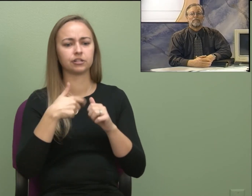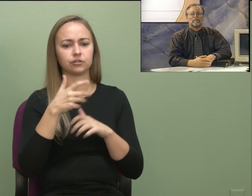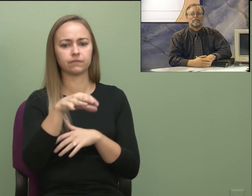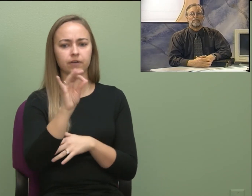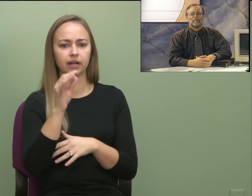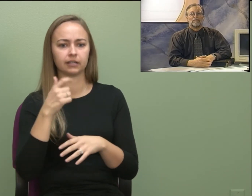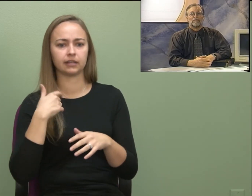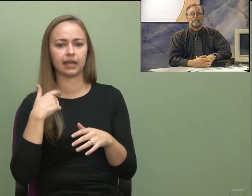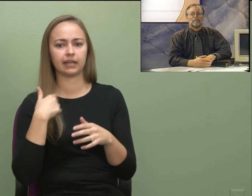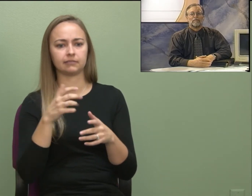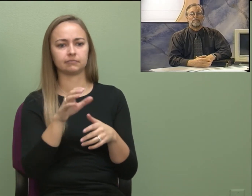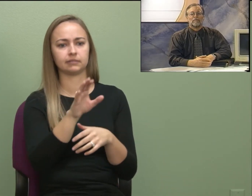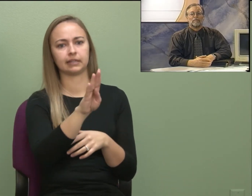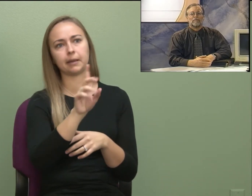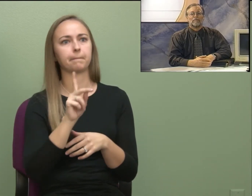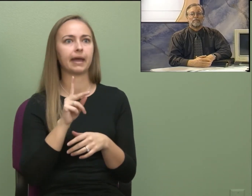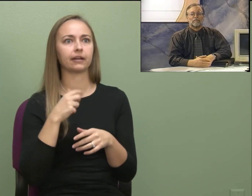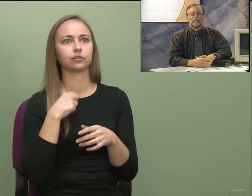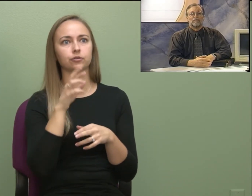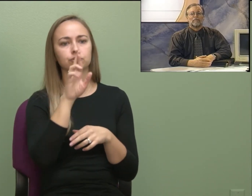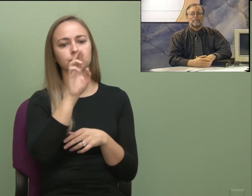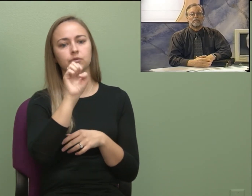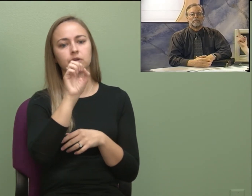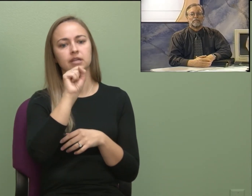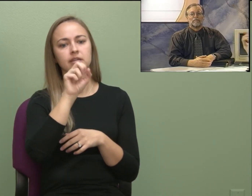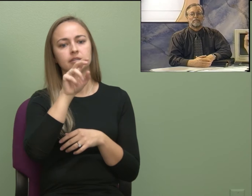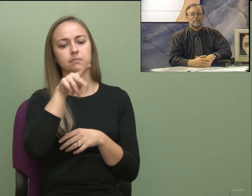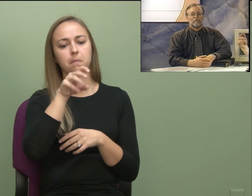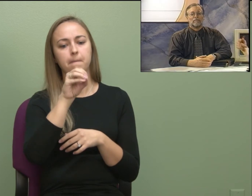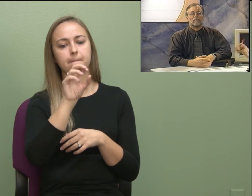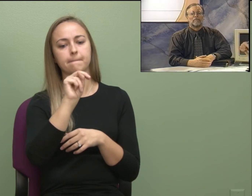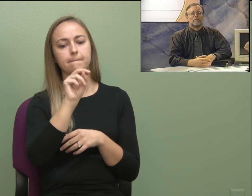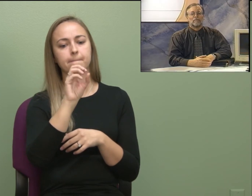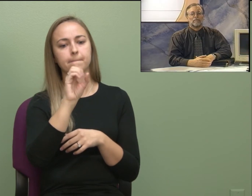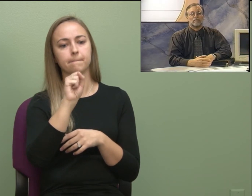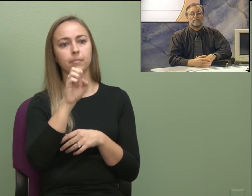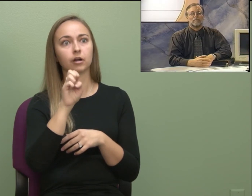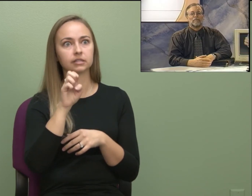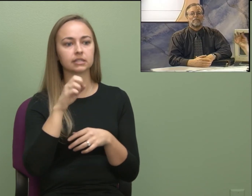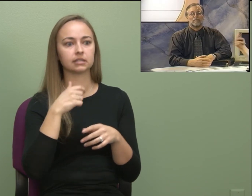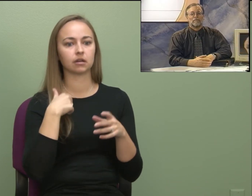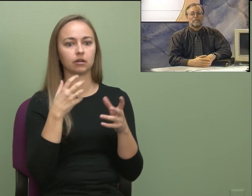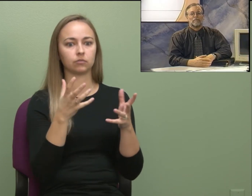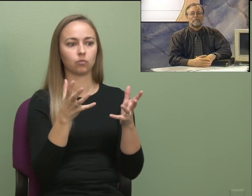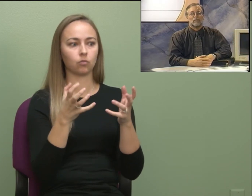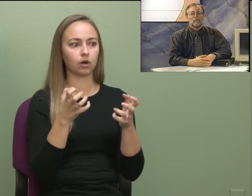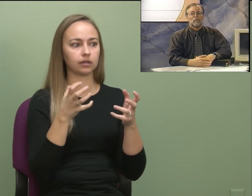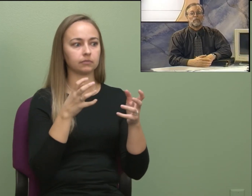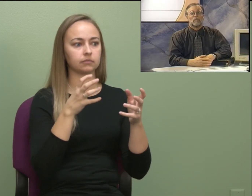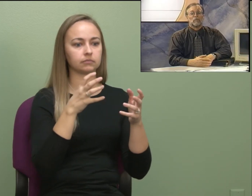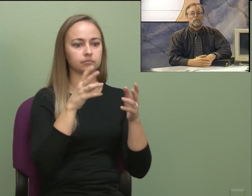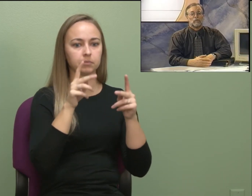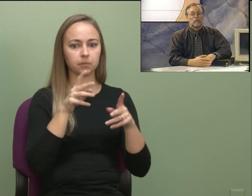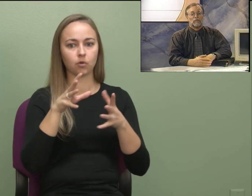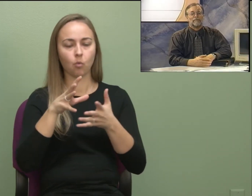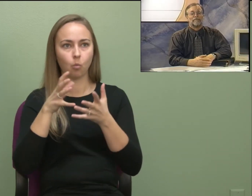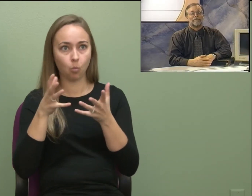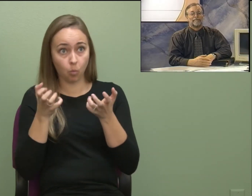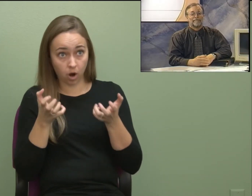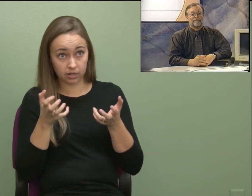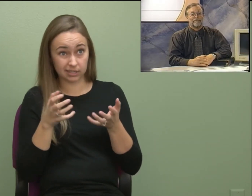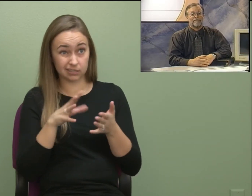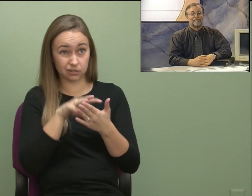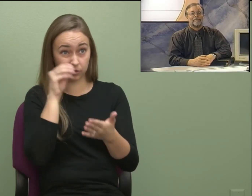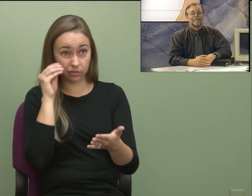I heard that you got back over 150 responses, and I want me to tell you how you were tell me how you became so successful